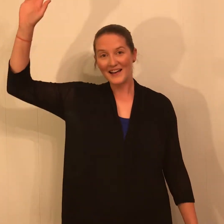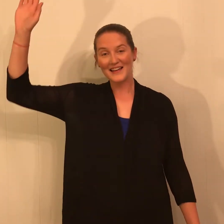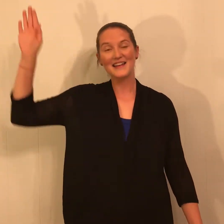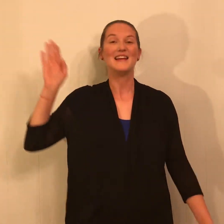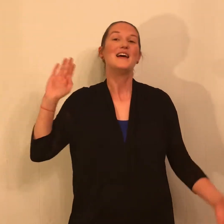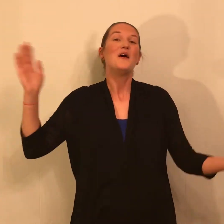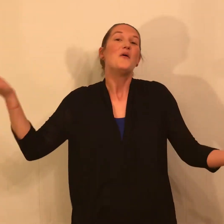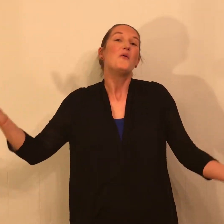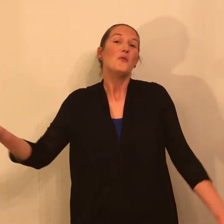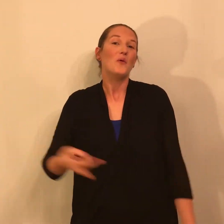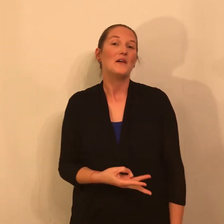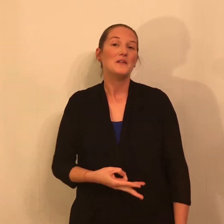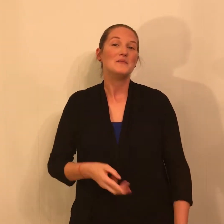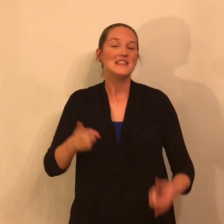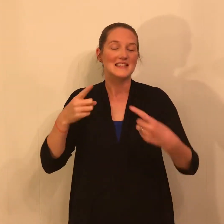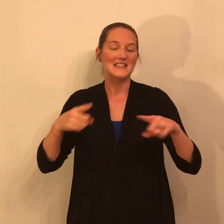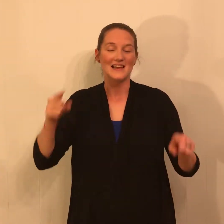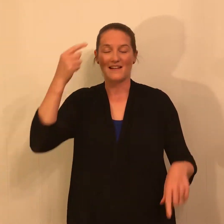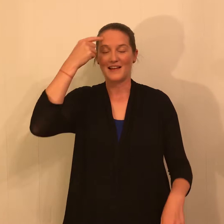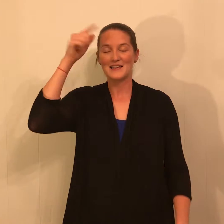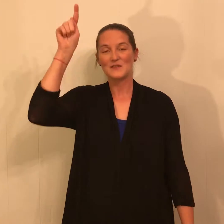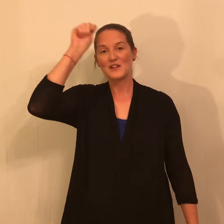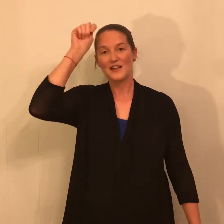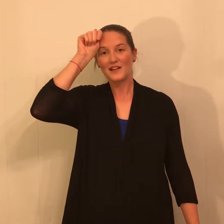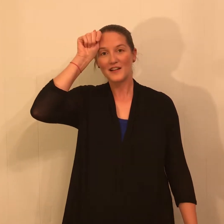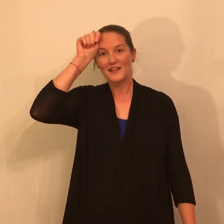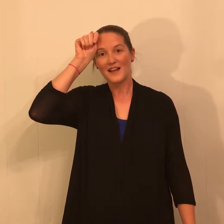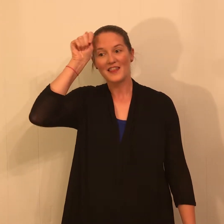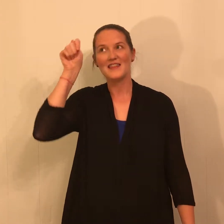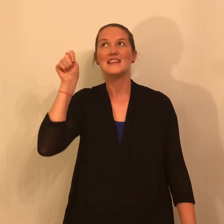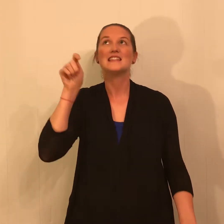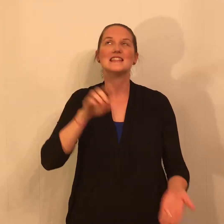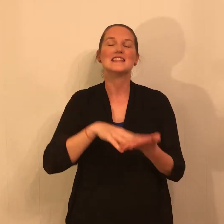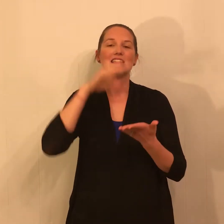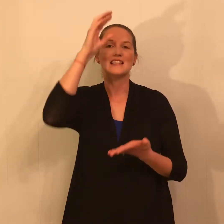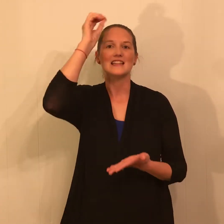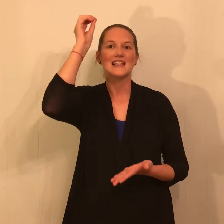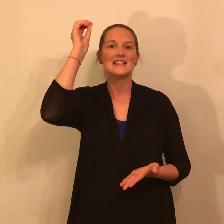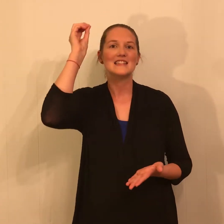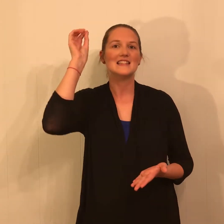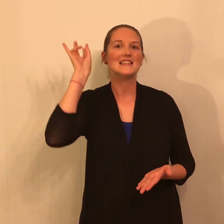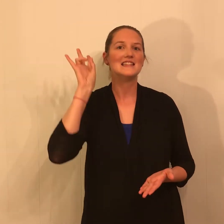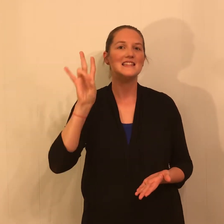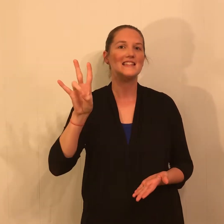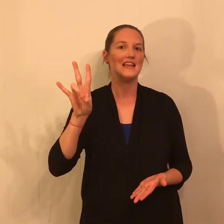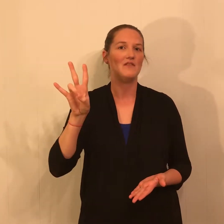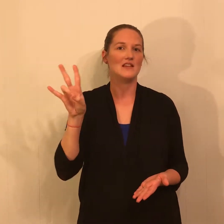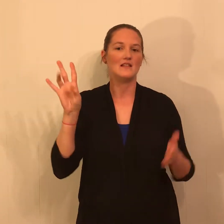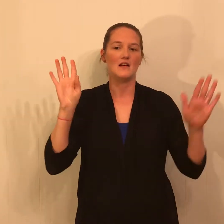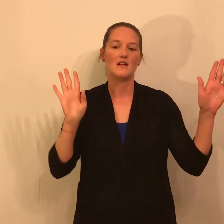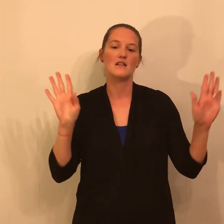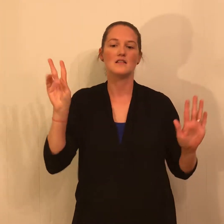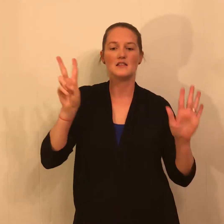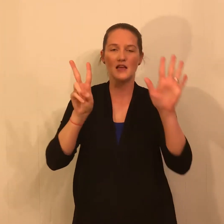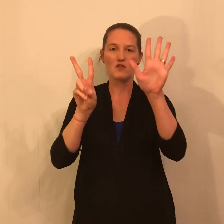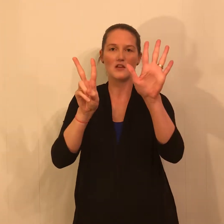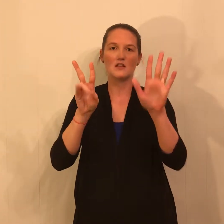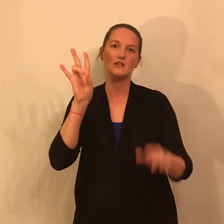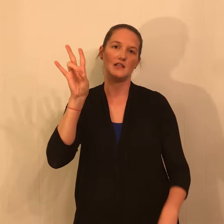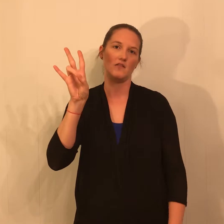Hi, welcome to Signs for Tucker. This is lesson 7.